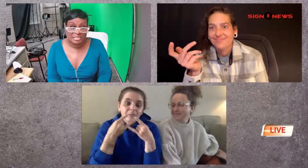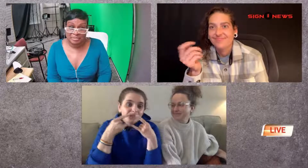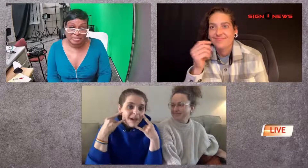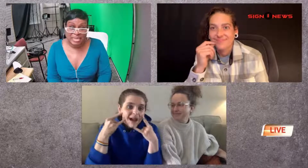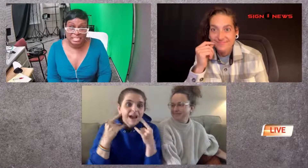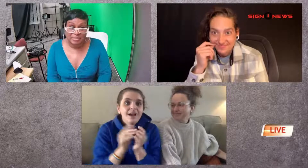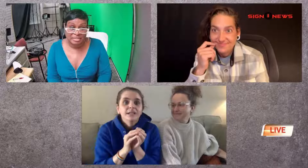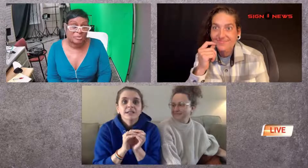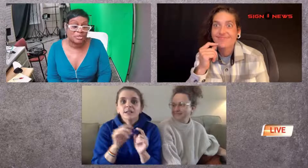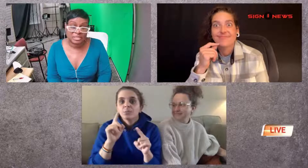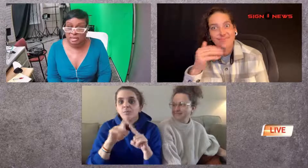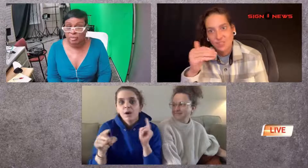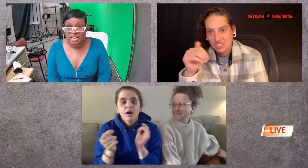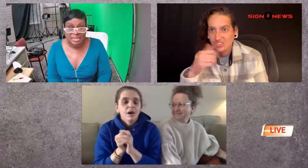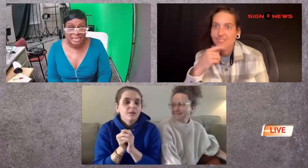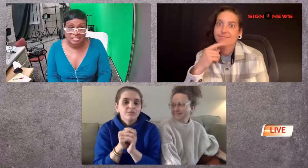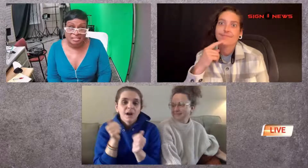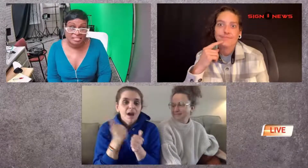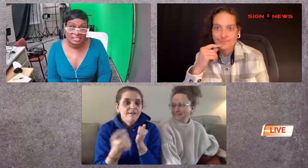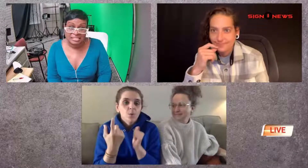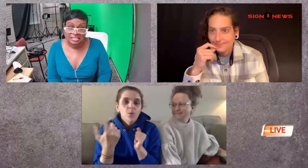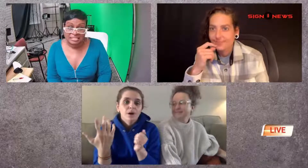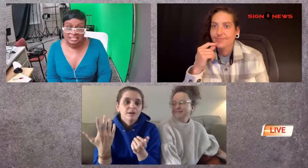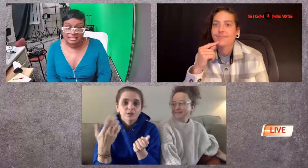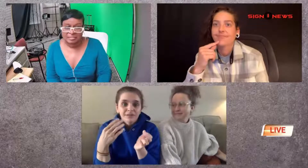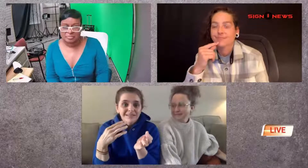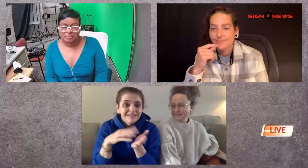during the pandemic. Of course, again, we have masks on.